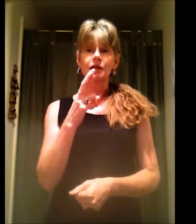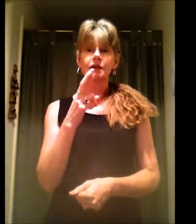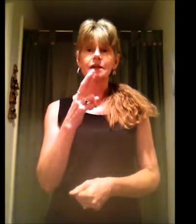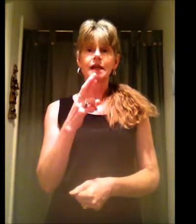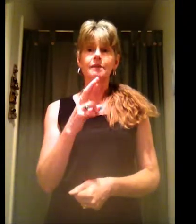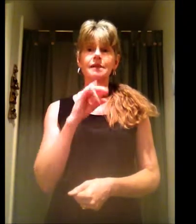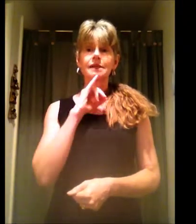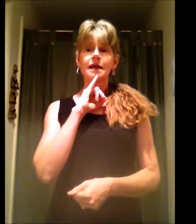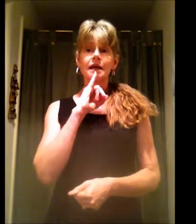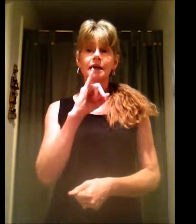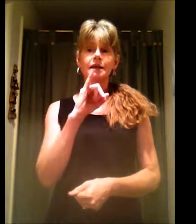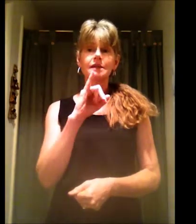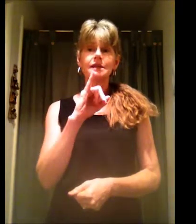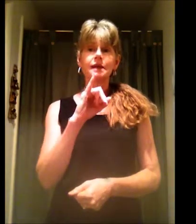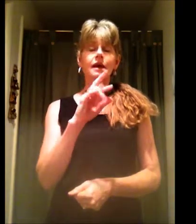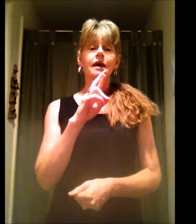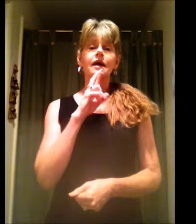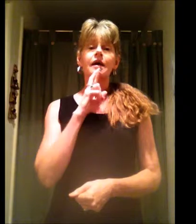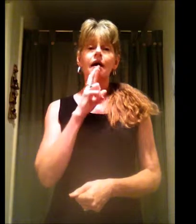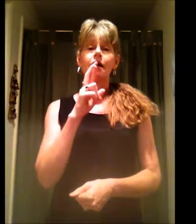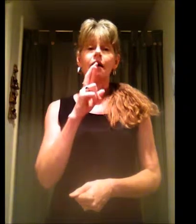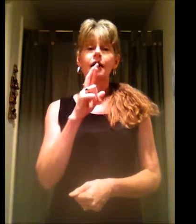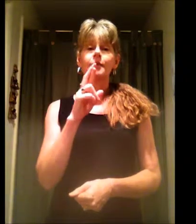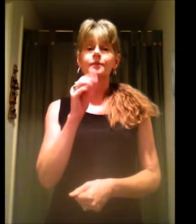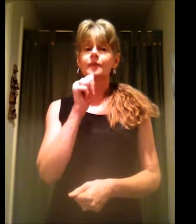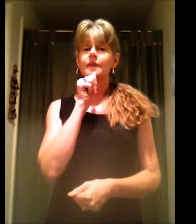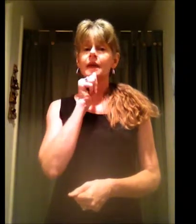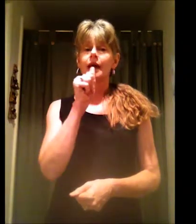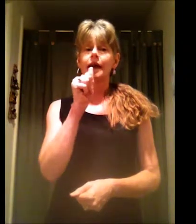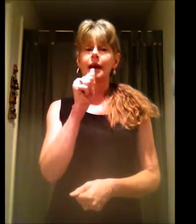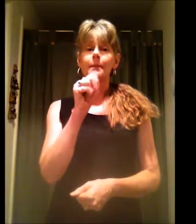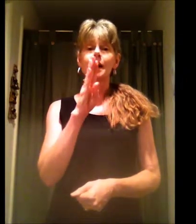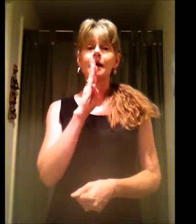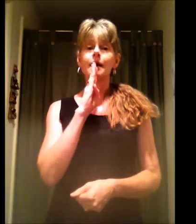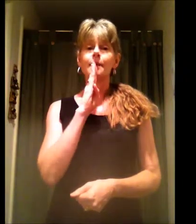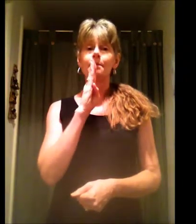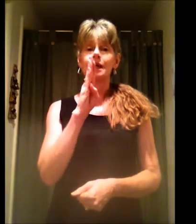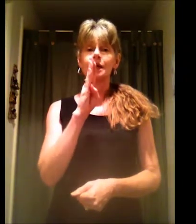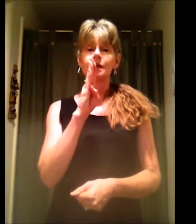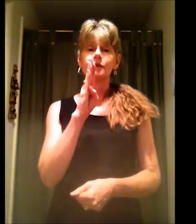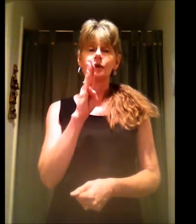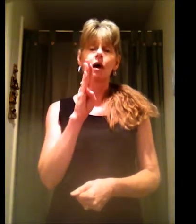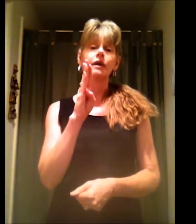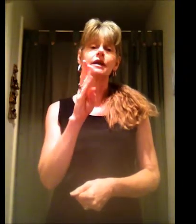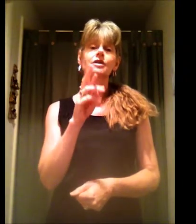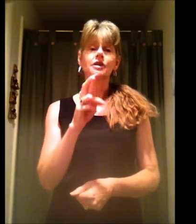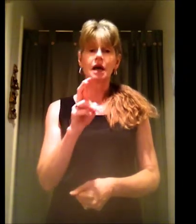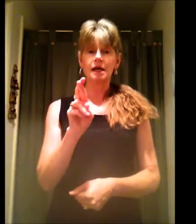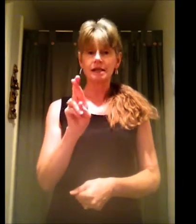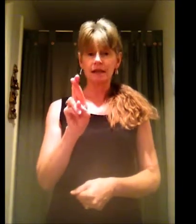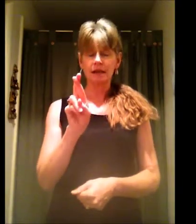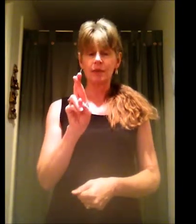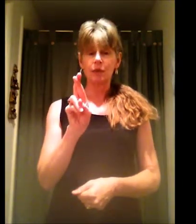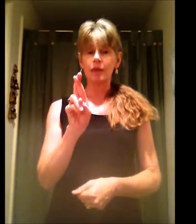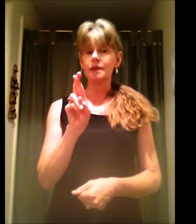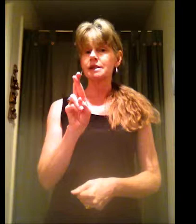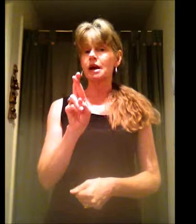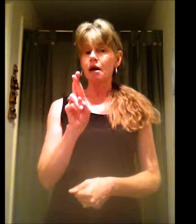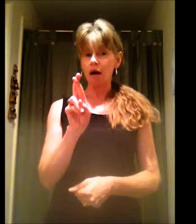chin, same as is, are, am, be. They're all initialized except the one that's